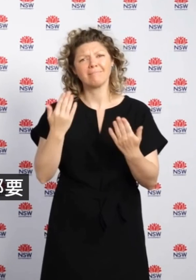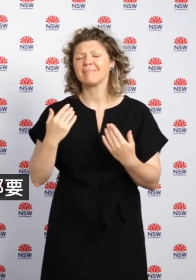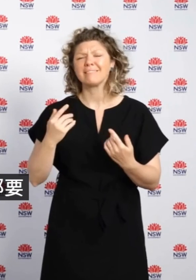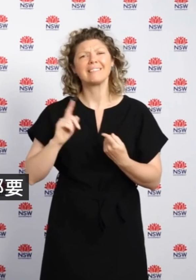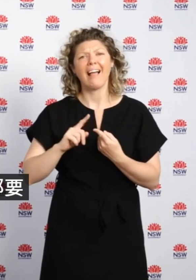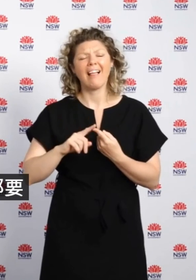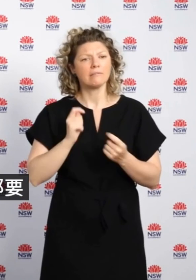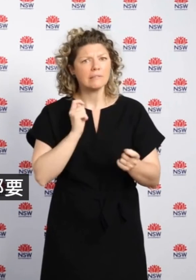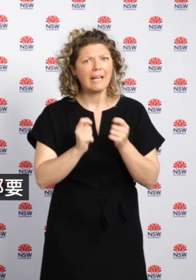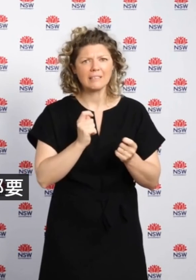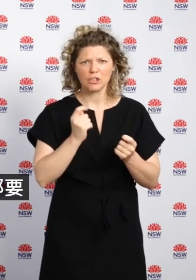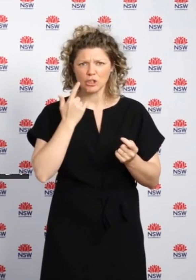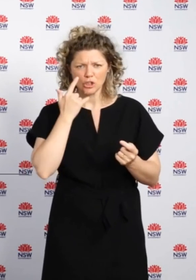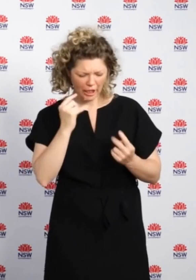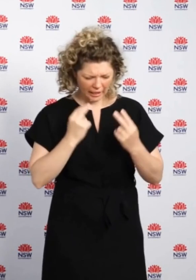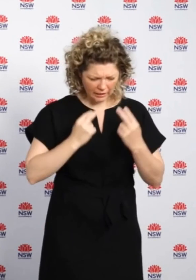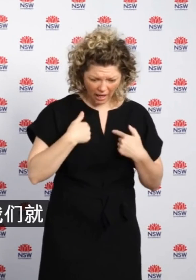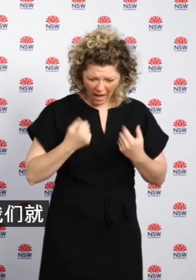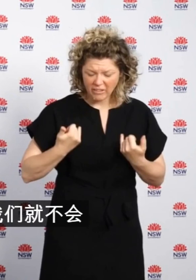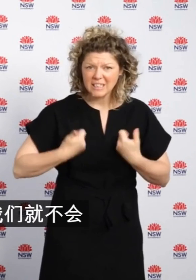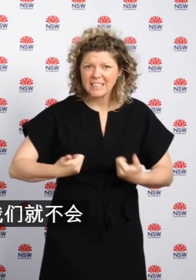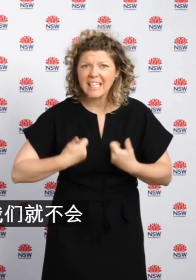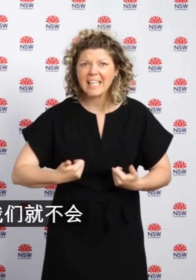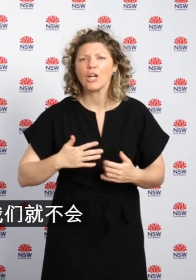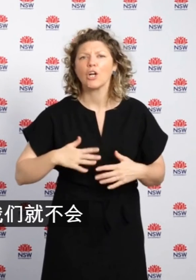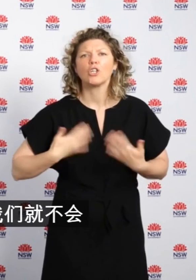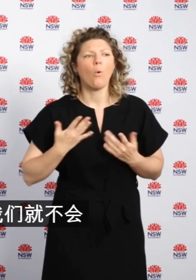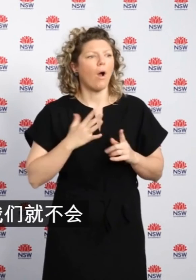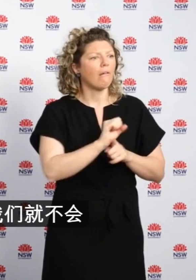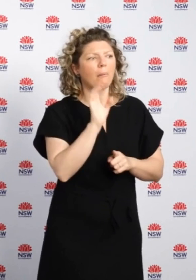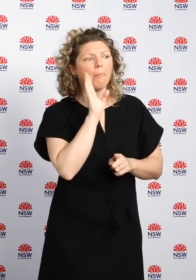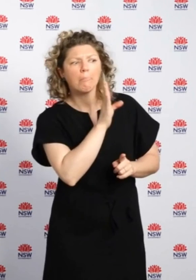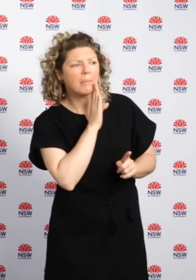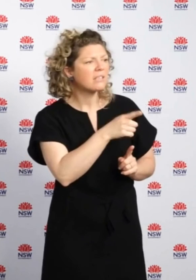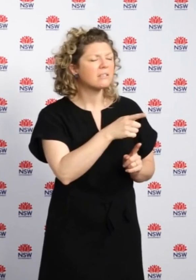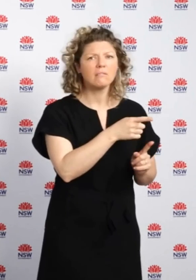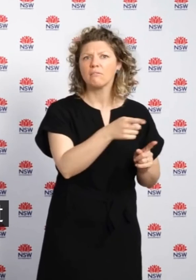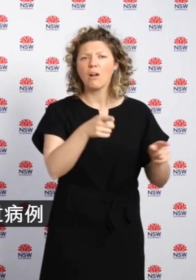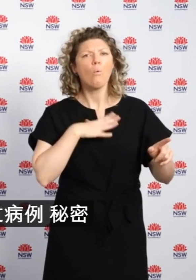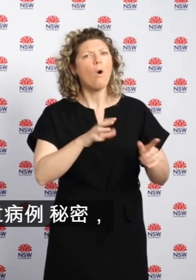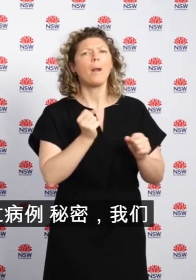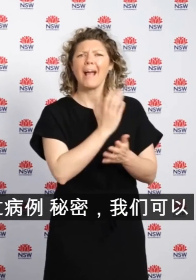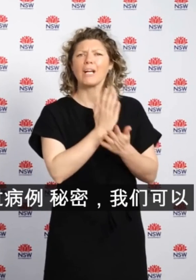our vigilance for symptoms and come forward for testing so we don't miss cases. By finding people